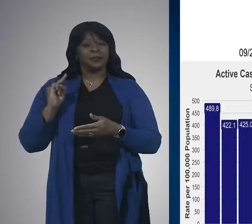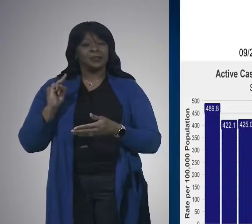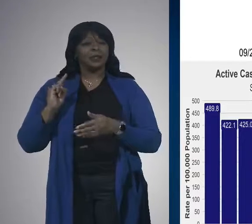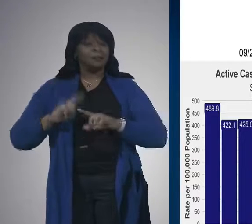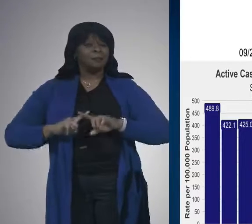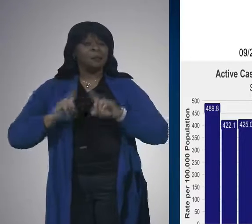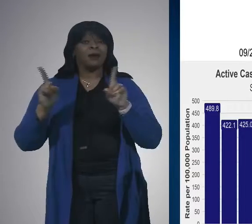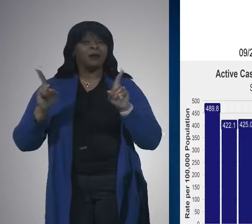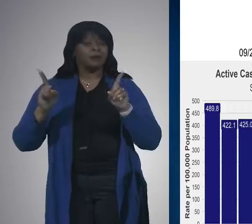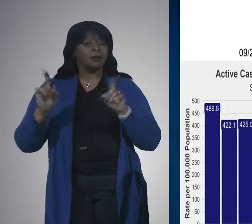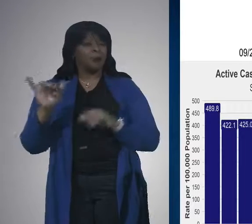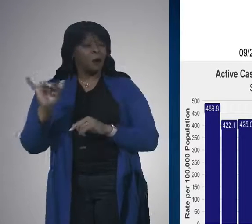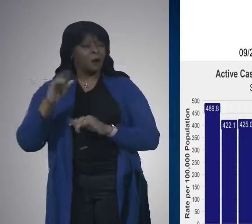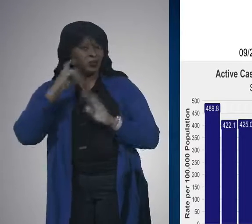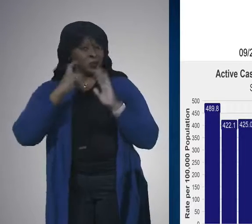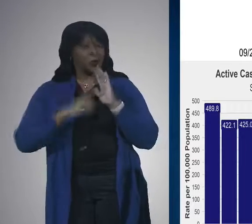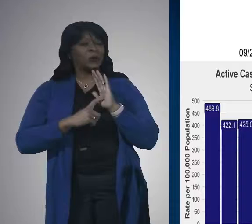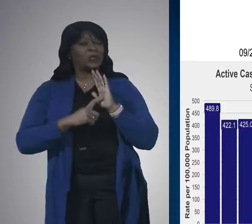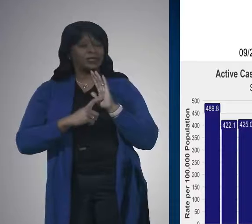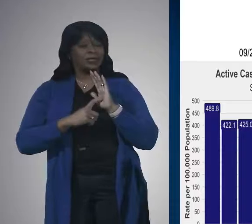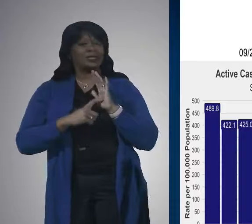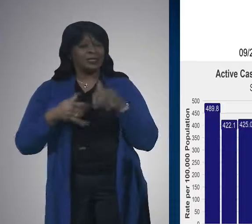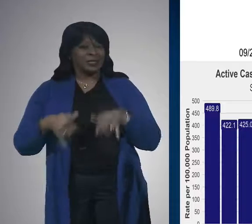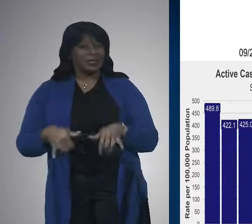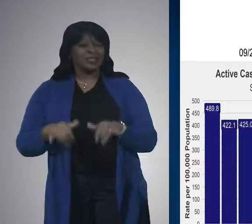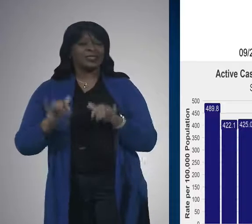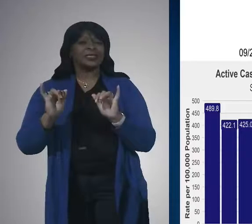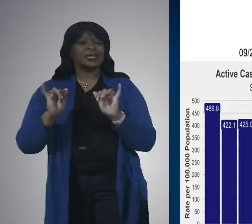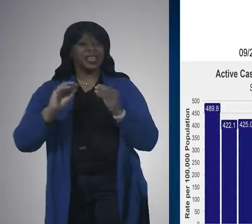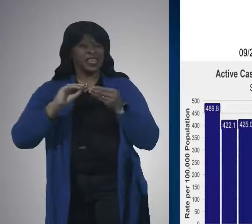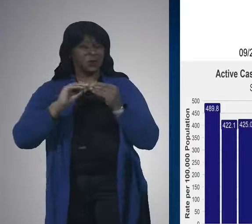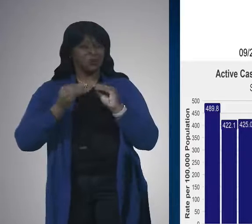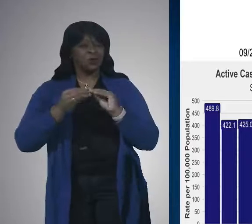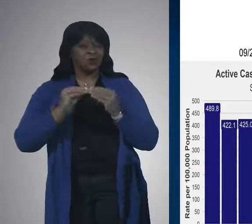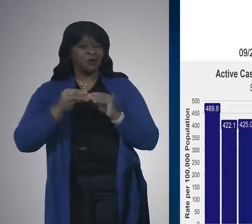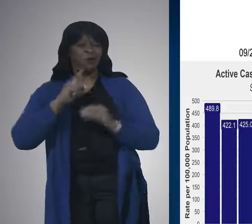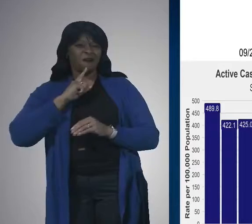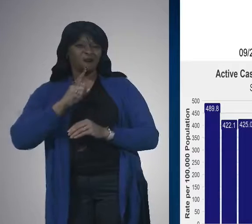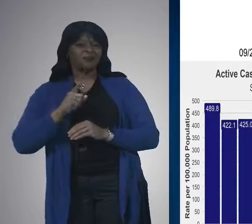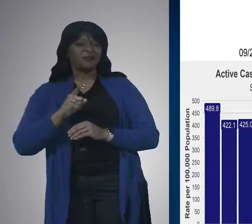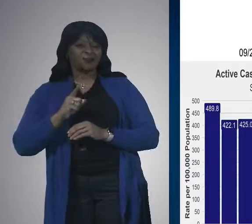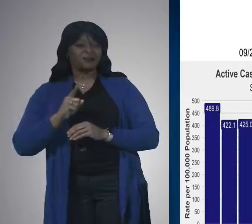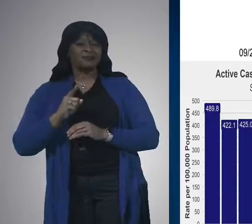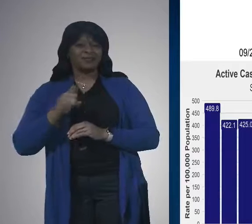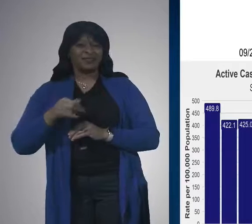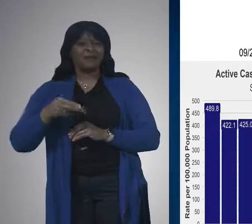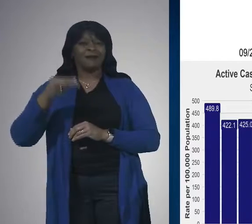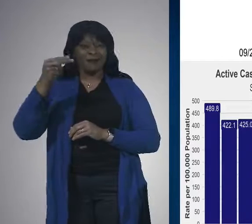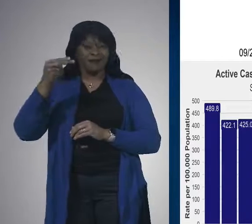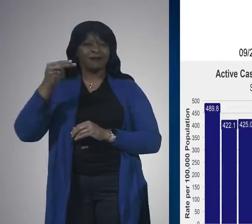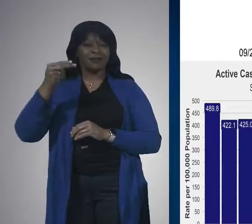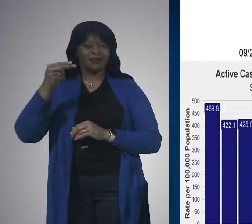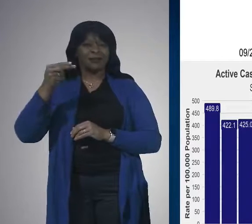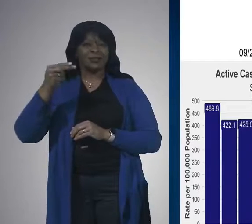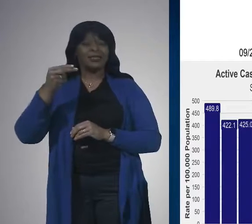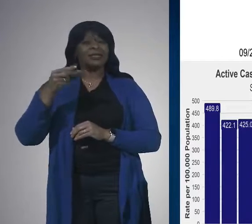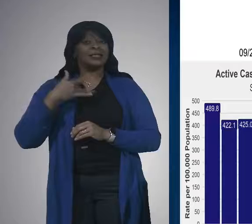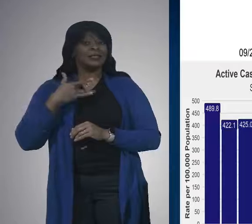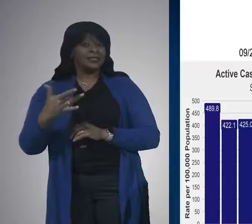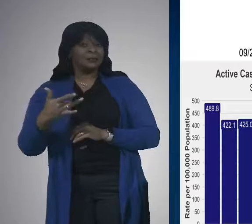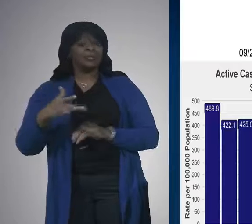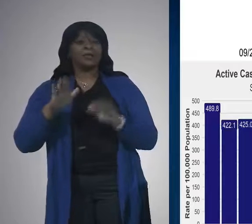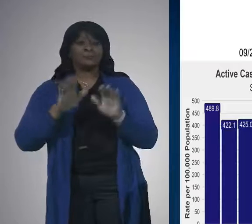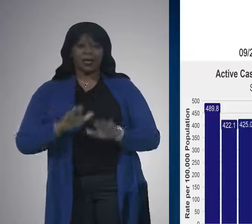However, we also see that still the rates are high among